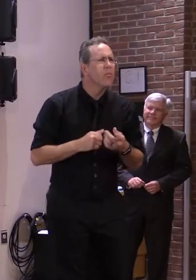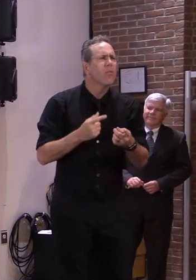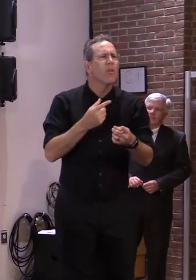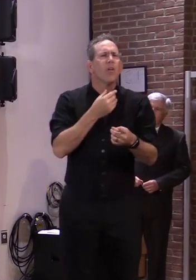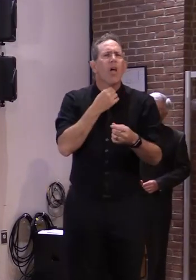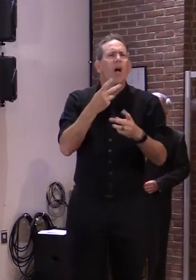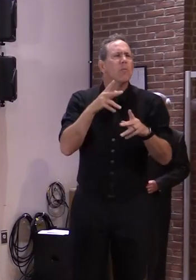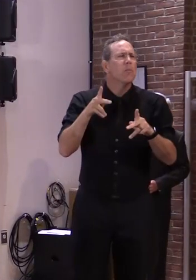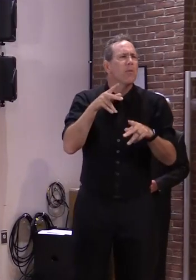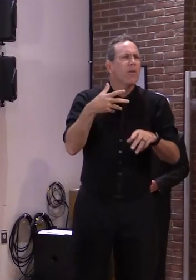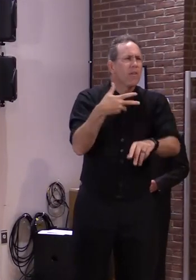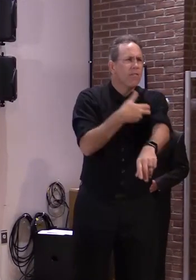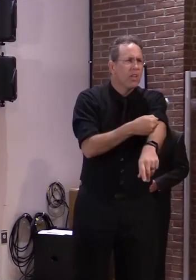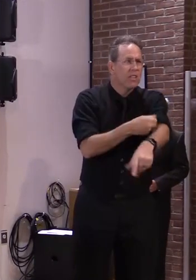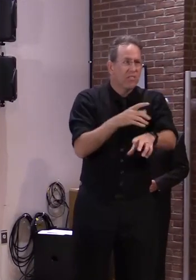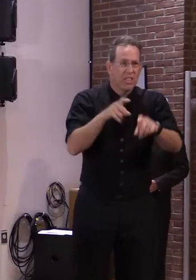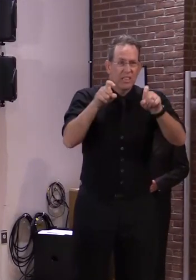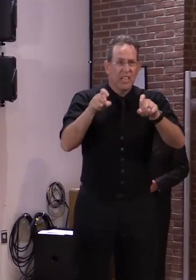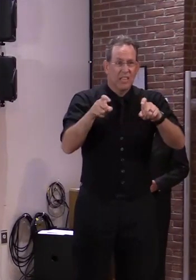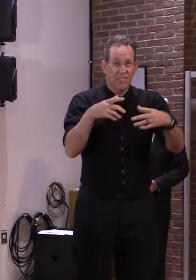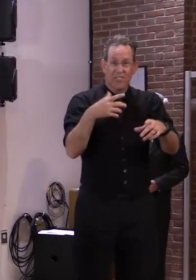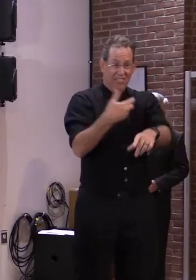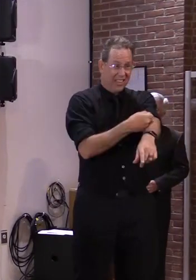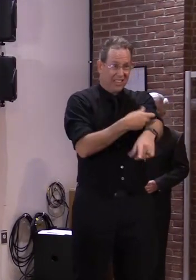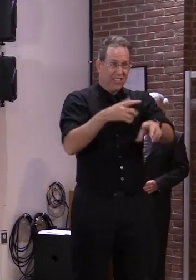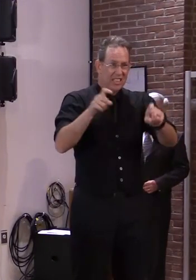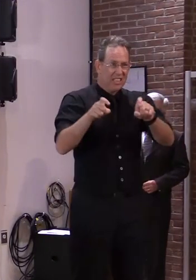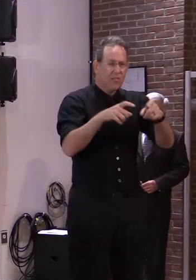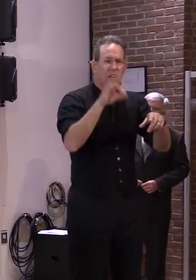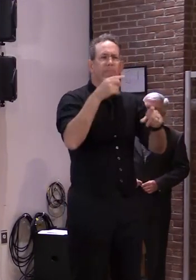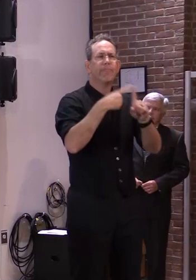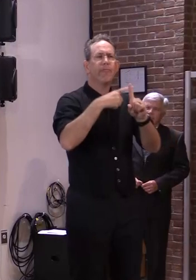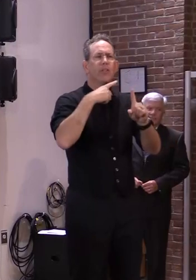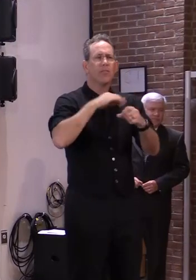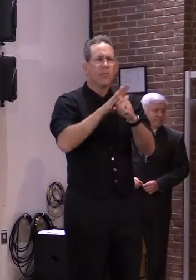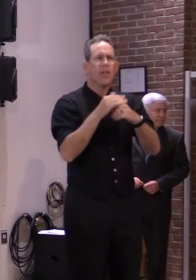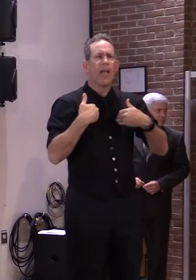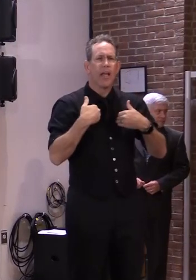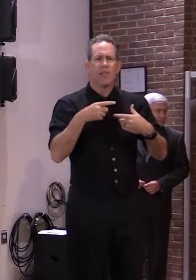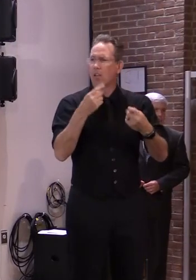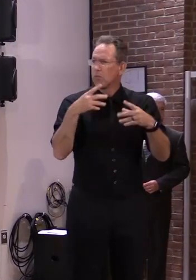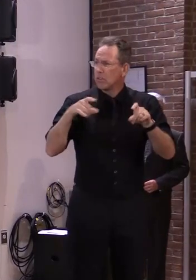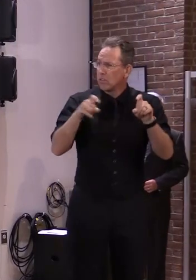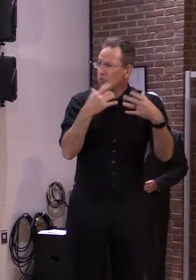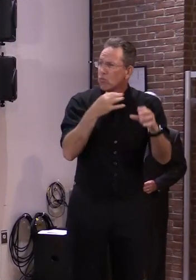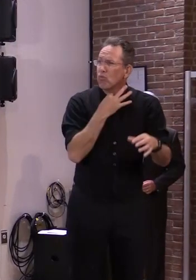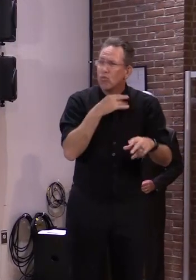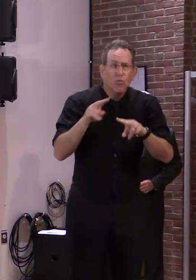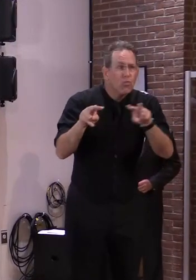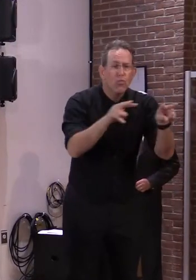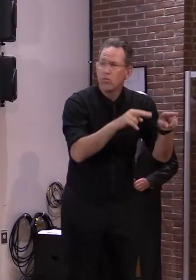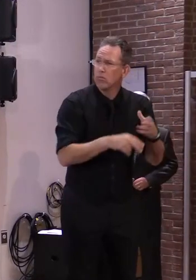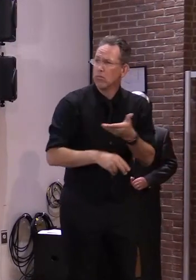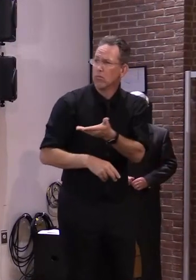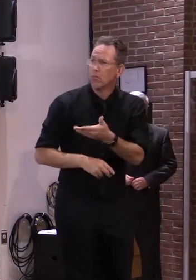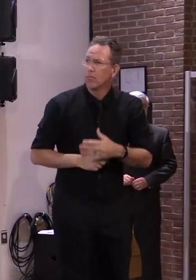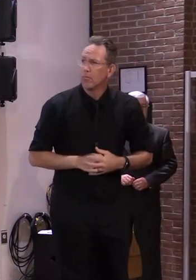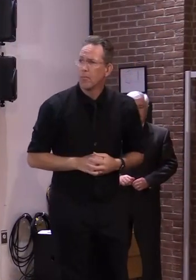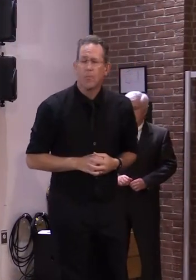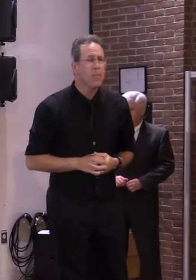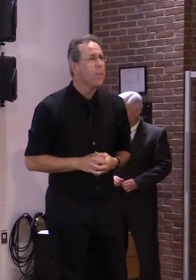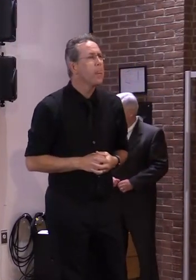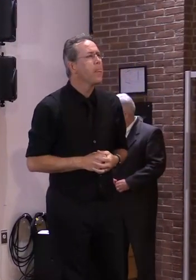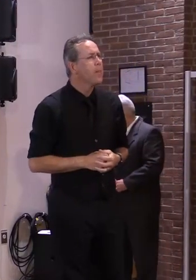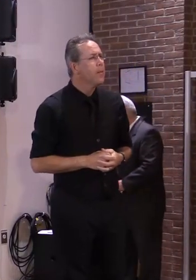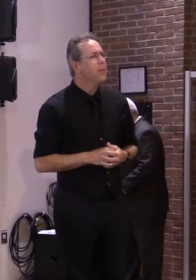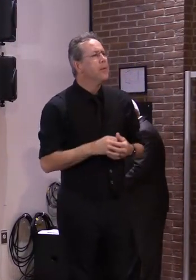Vermont for the virus? So the so-called breakthrough rate, which means you've